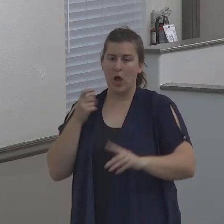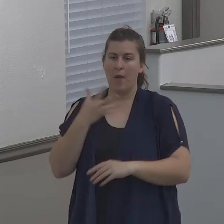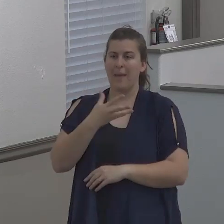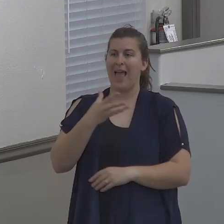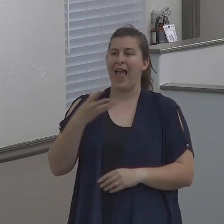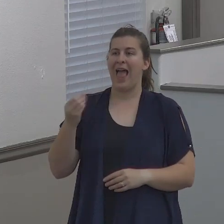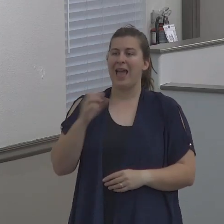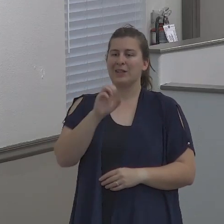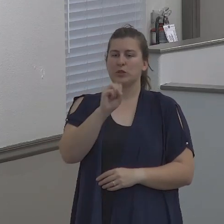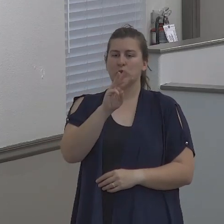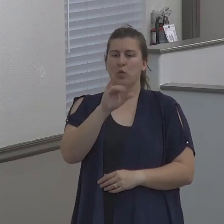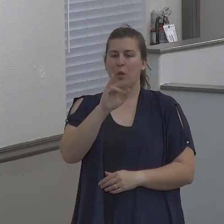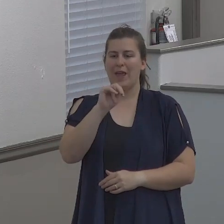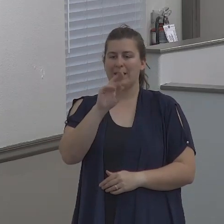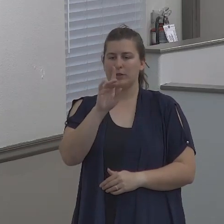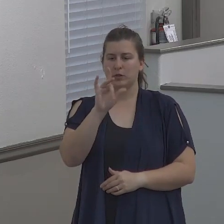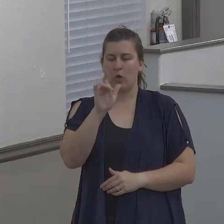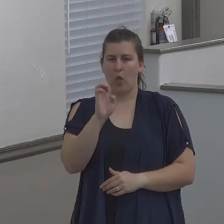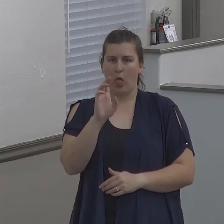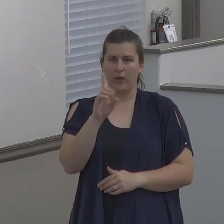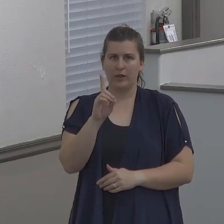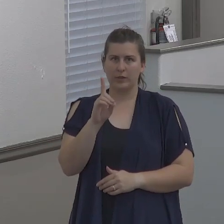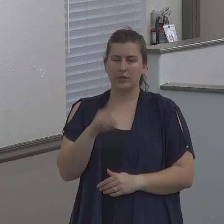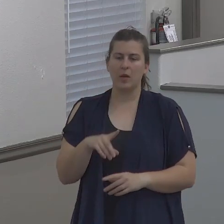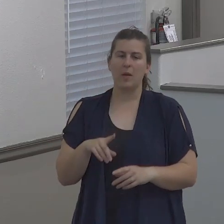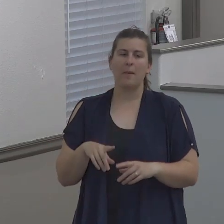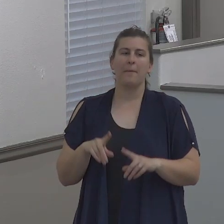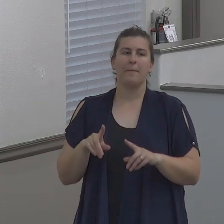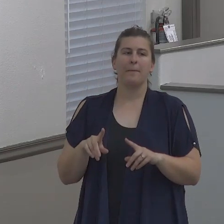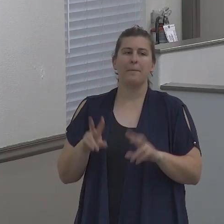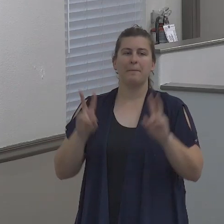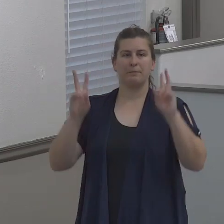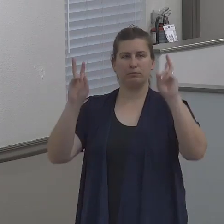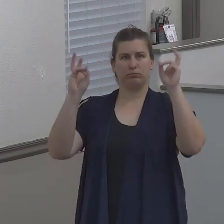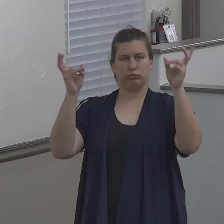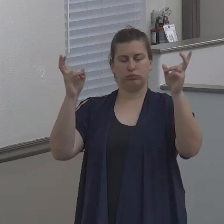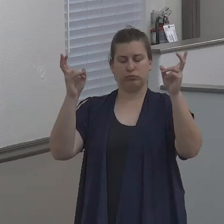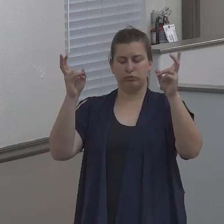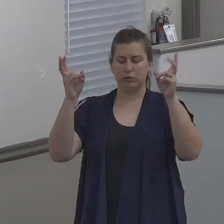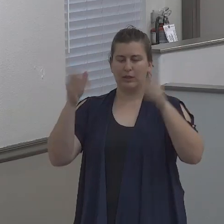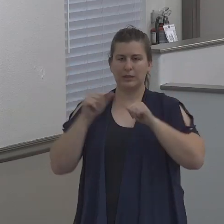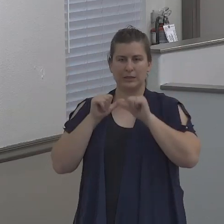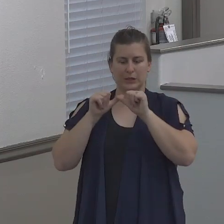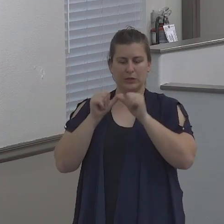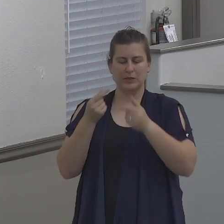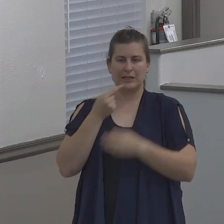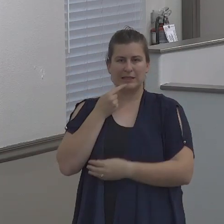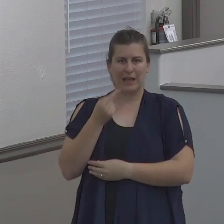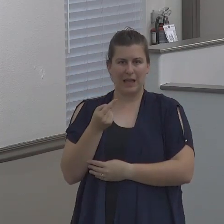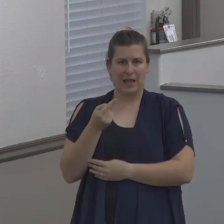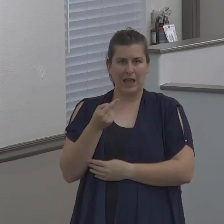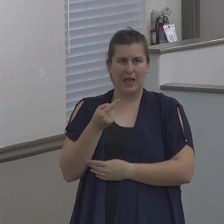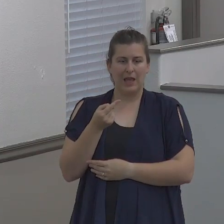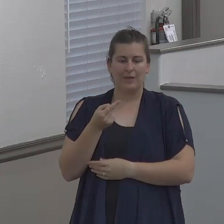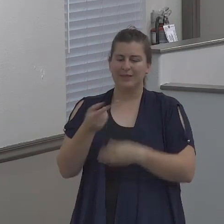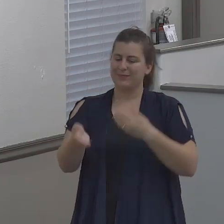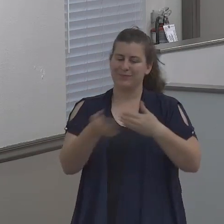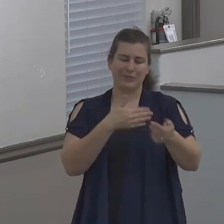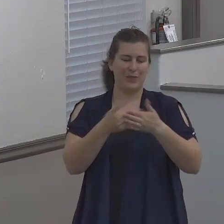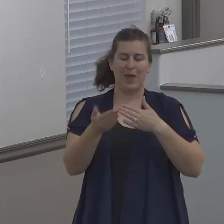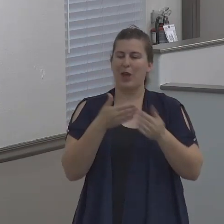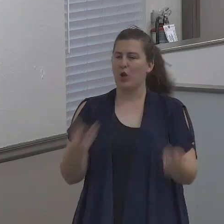up, robbed, and swindled." And yet that store owner declared that